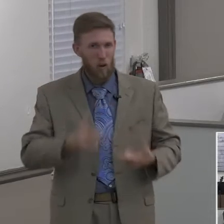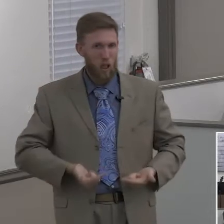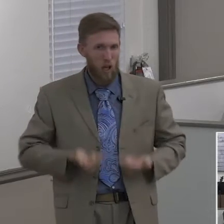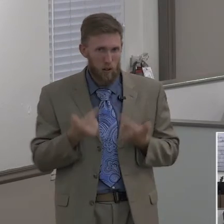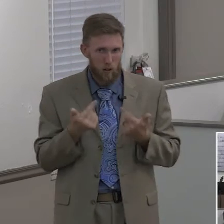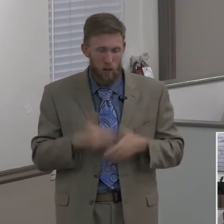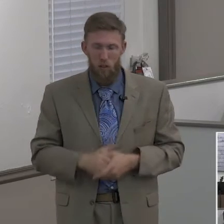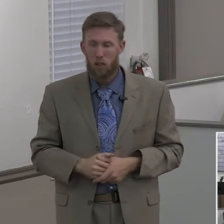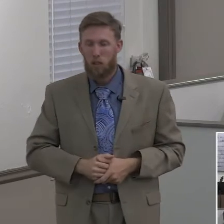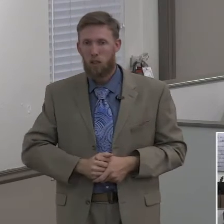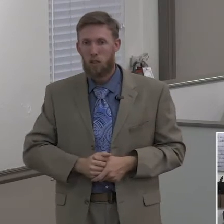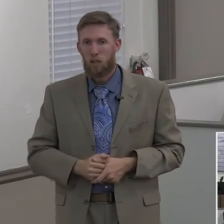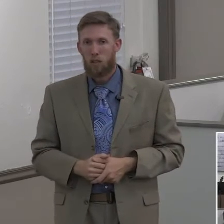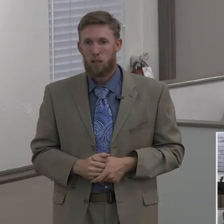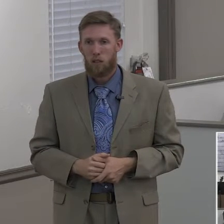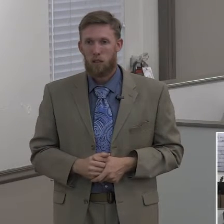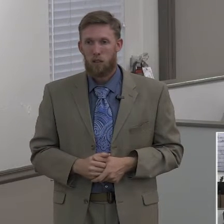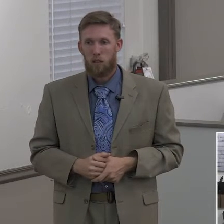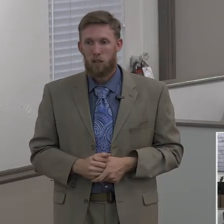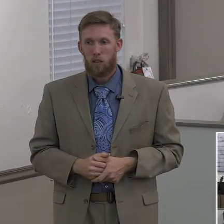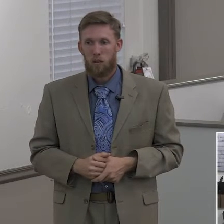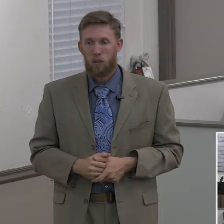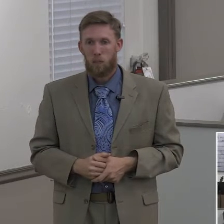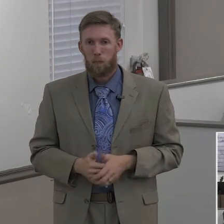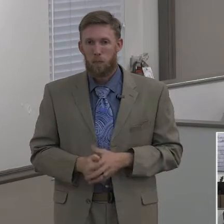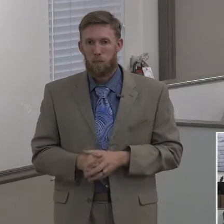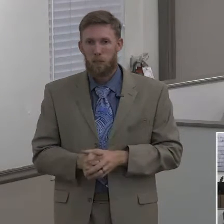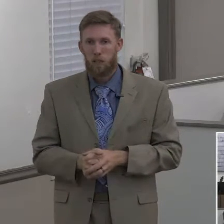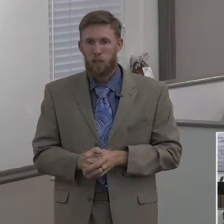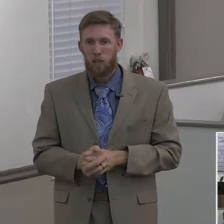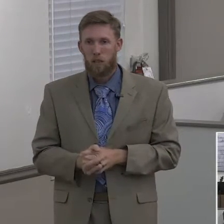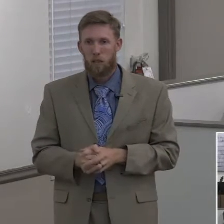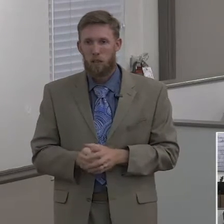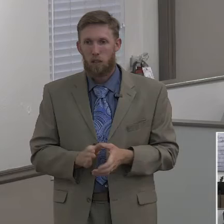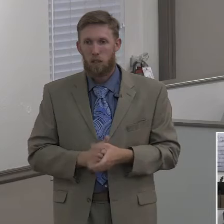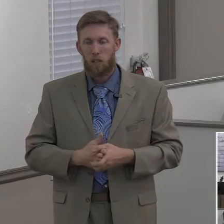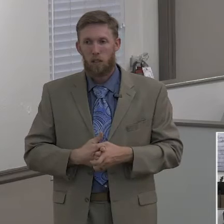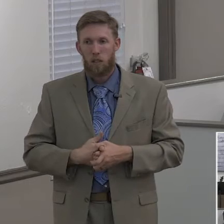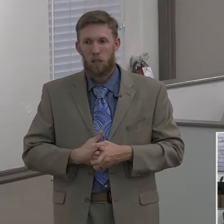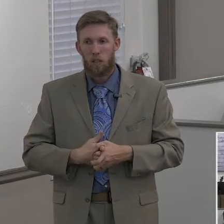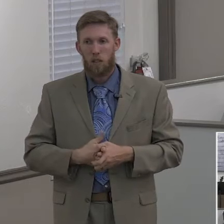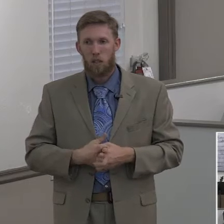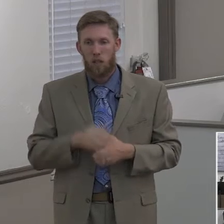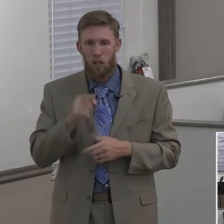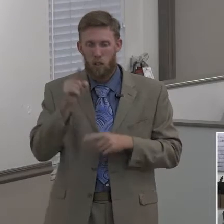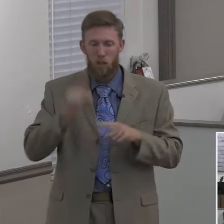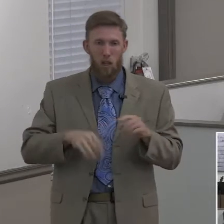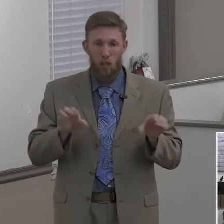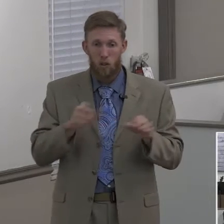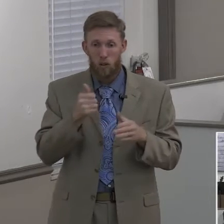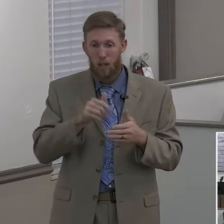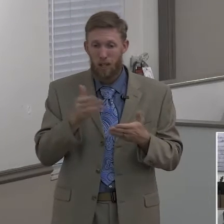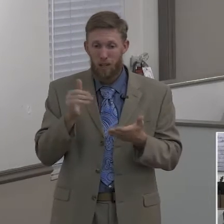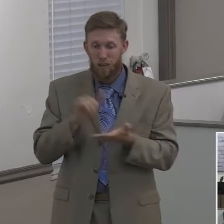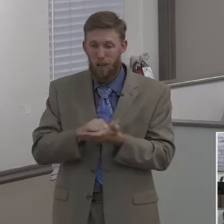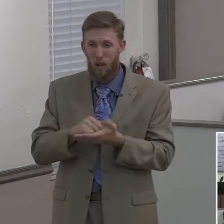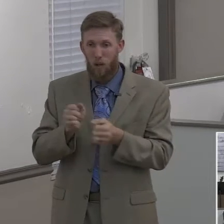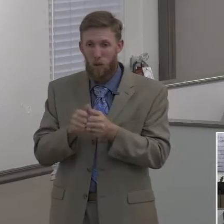God wants you to live in peace, joy, and abound in hope? But you're not going to be able to do that unless you're submitted to the Holy